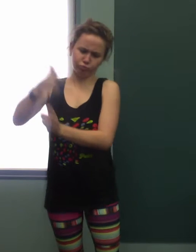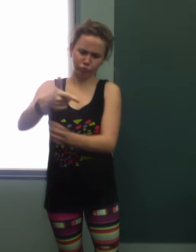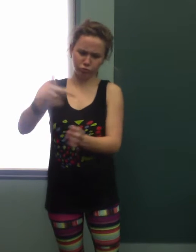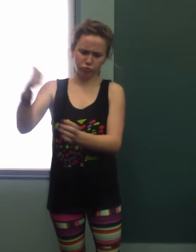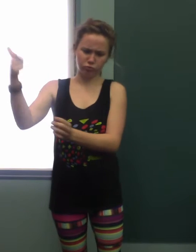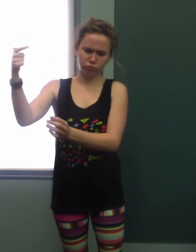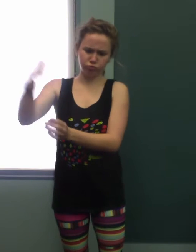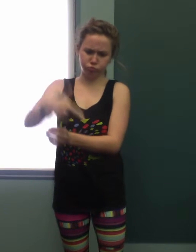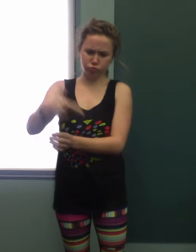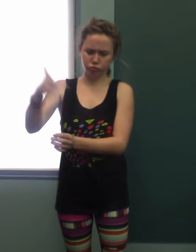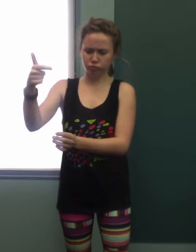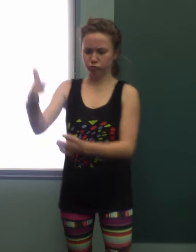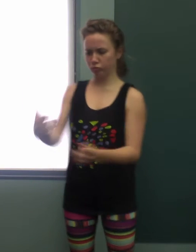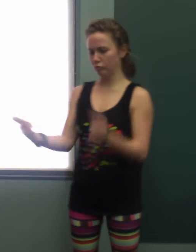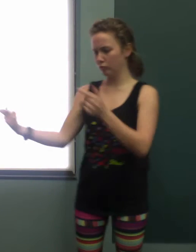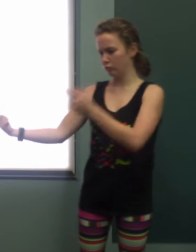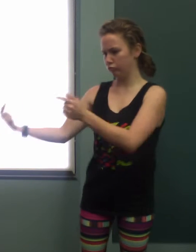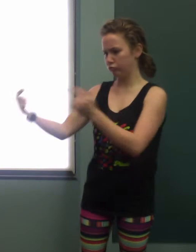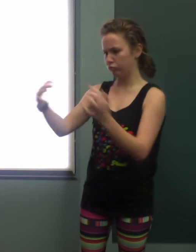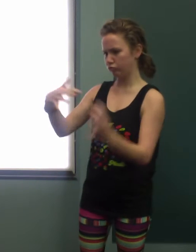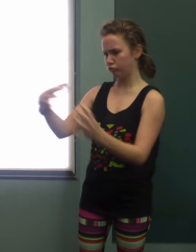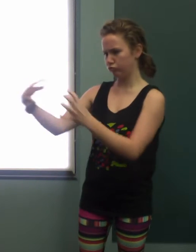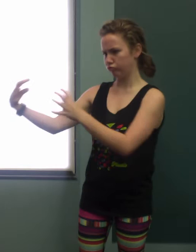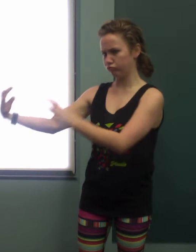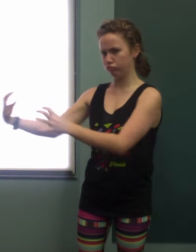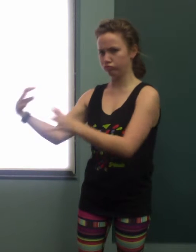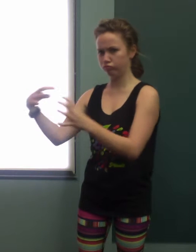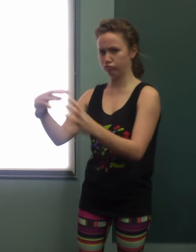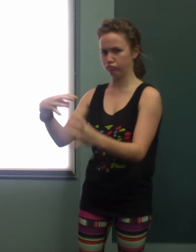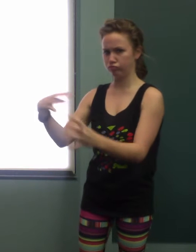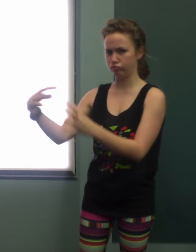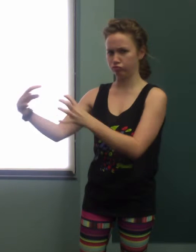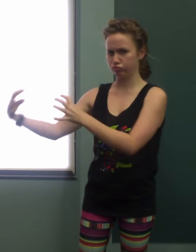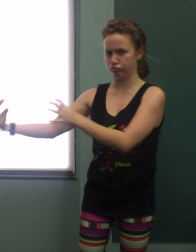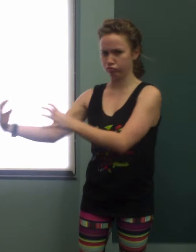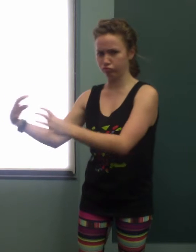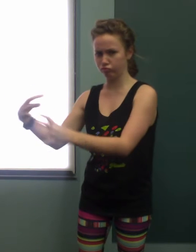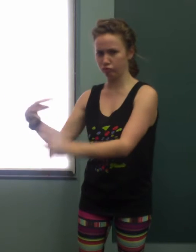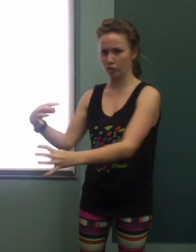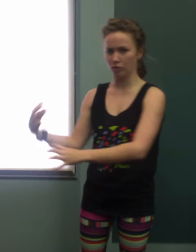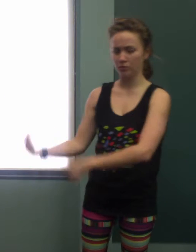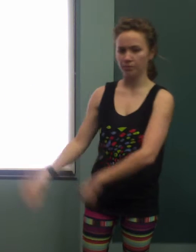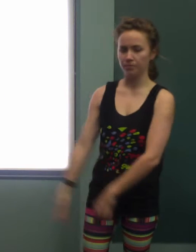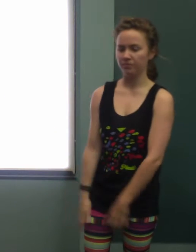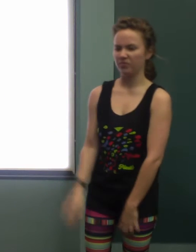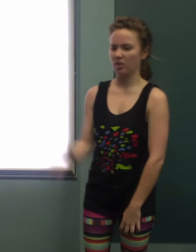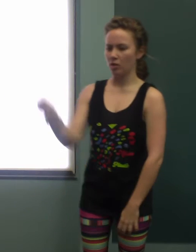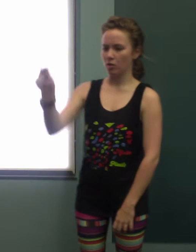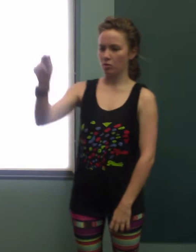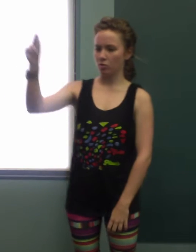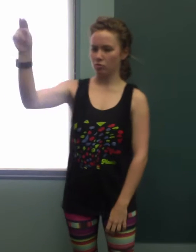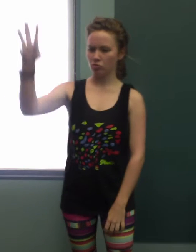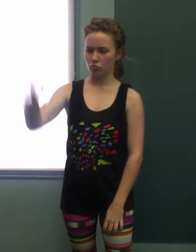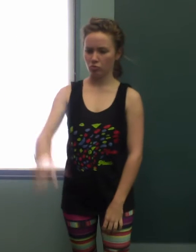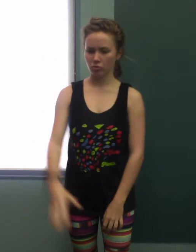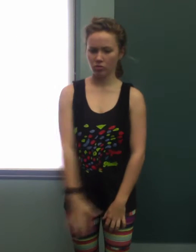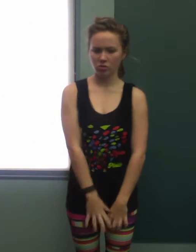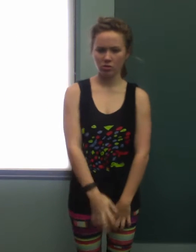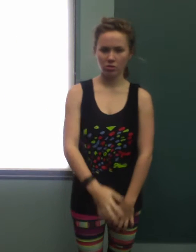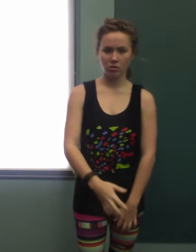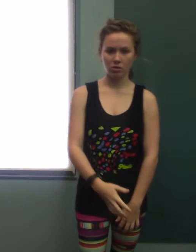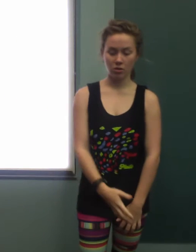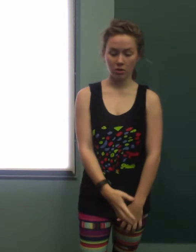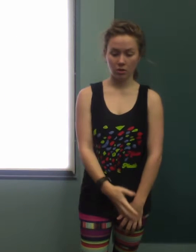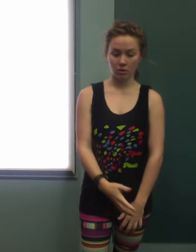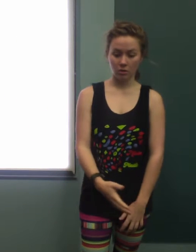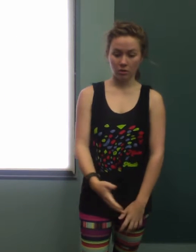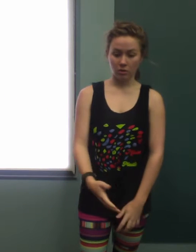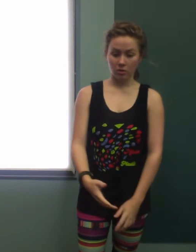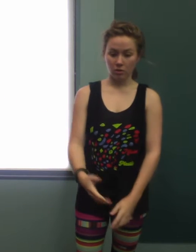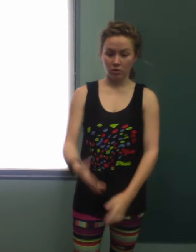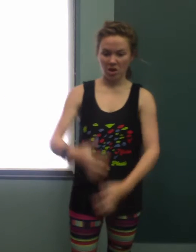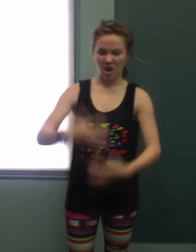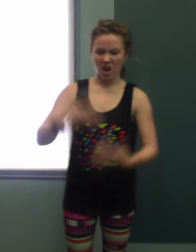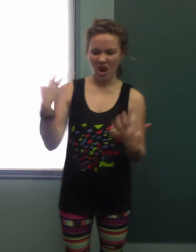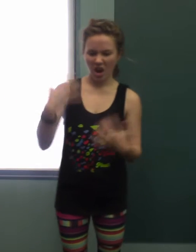forcing the fort's capitulation. Northerners reacted quickly to this attack on the flag and